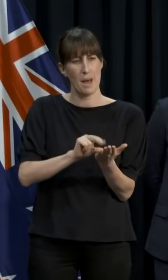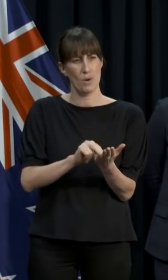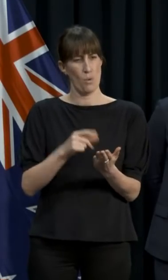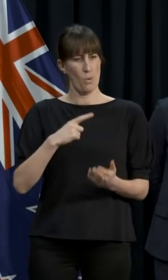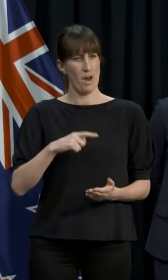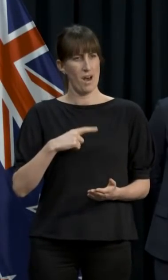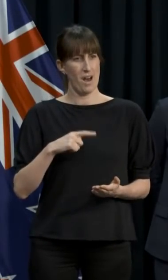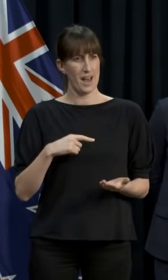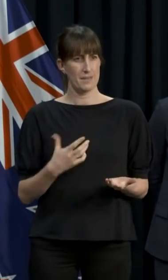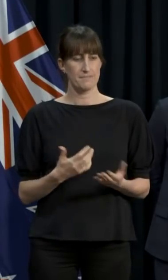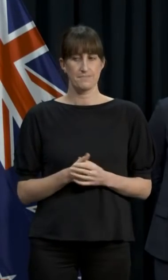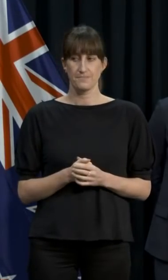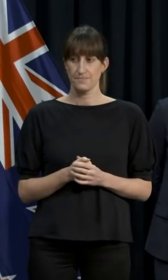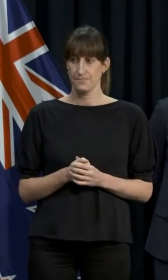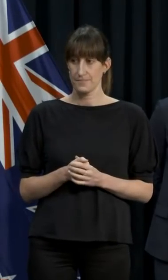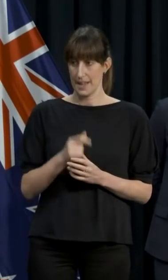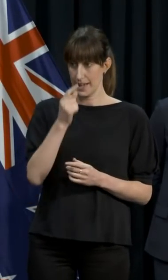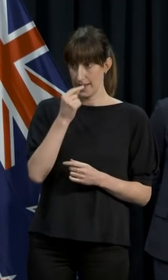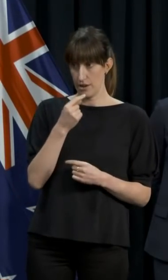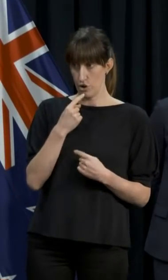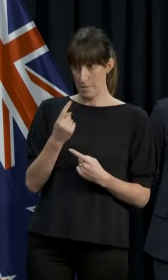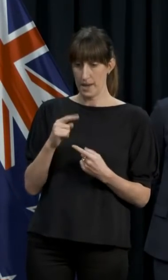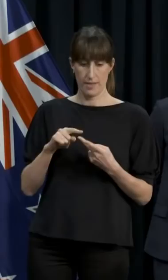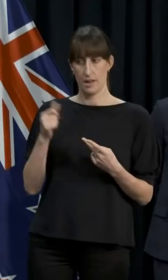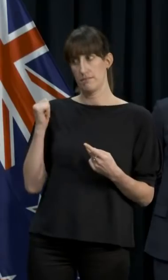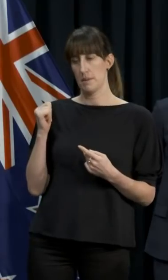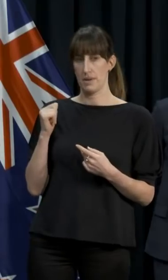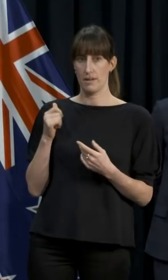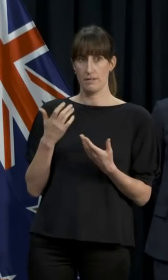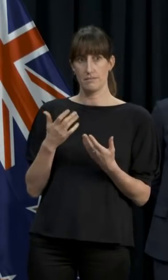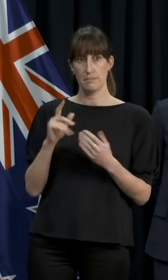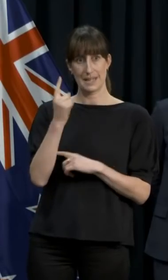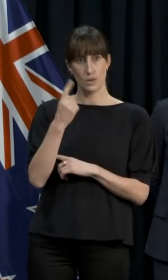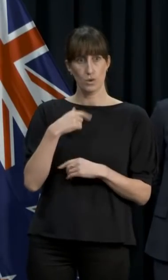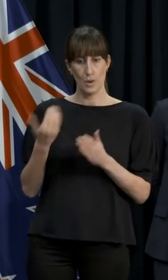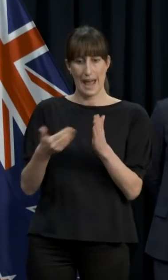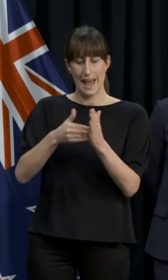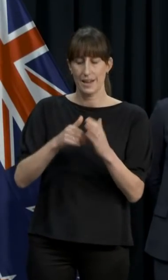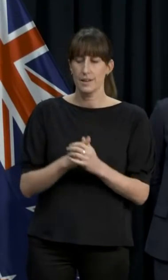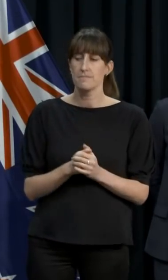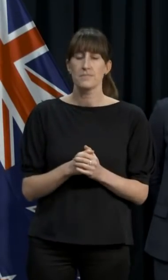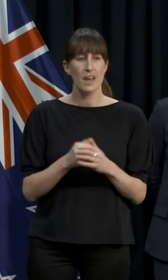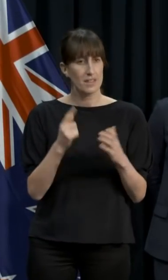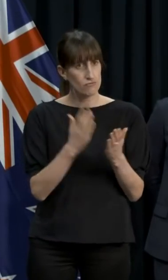change to Can I comment, and the Minister may want to as well? It's very important that